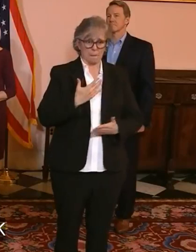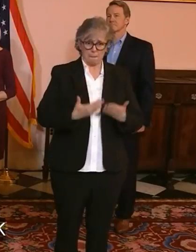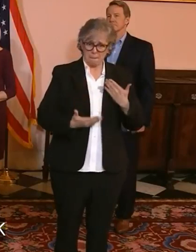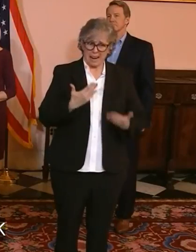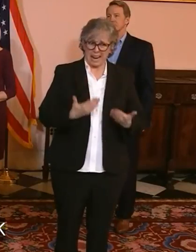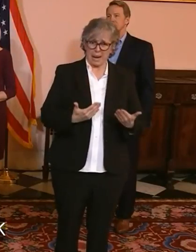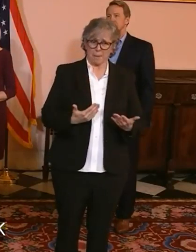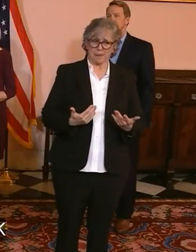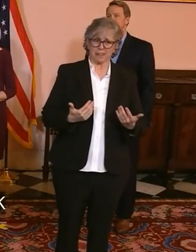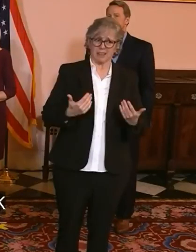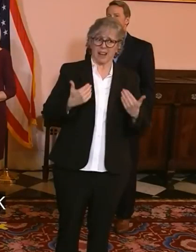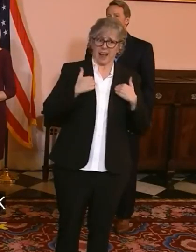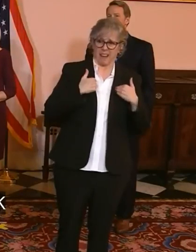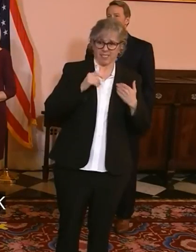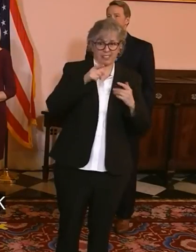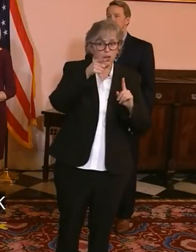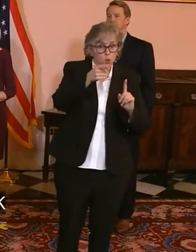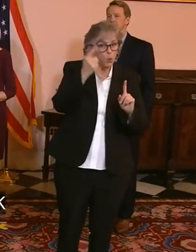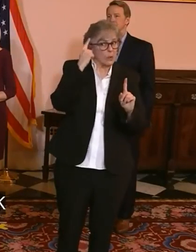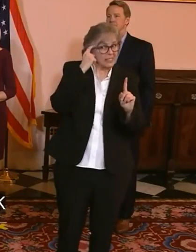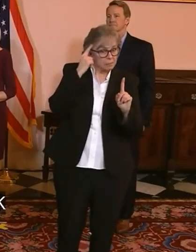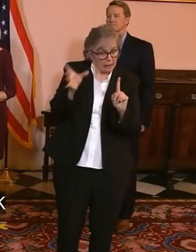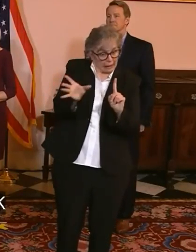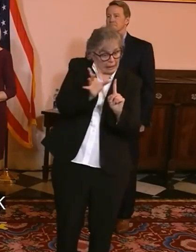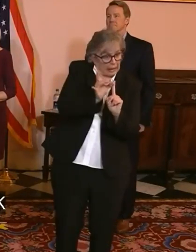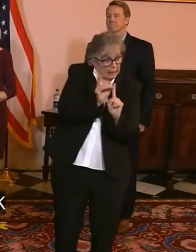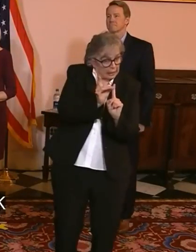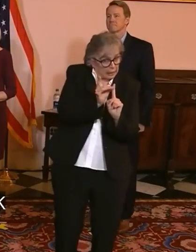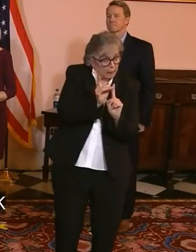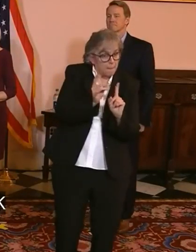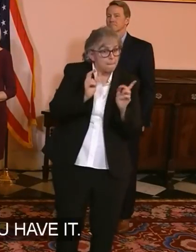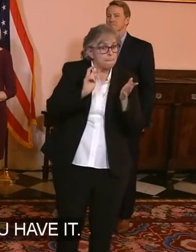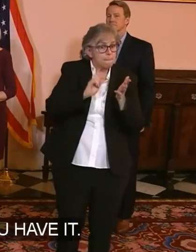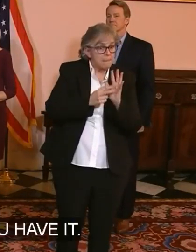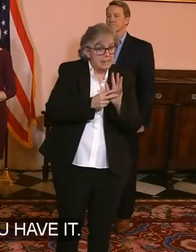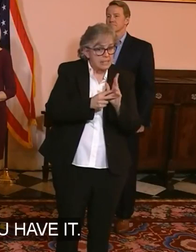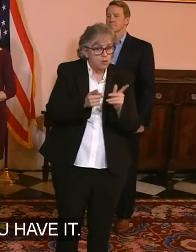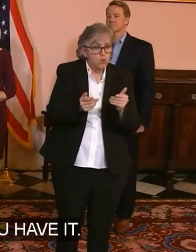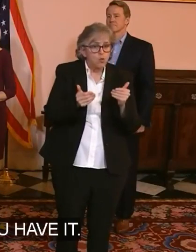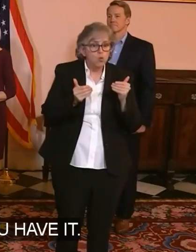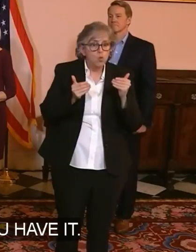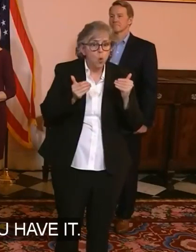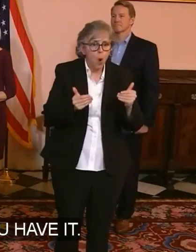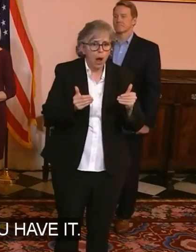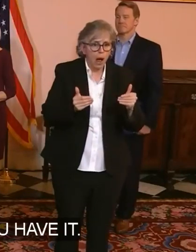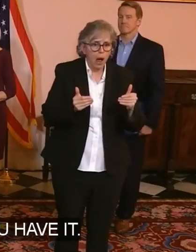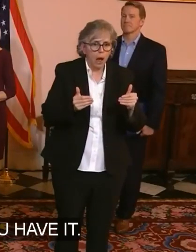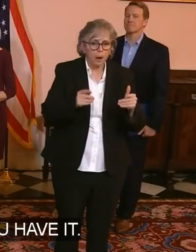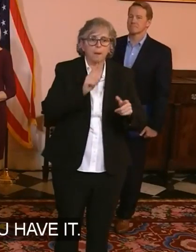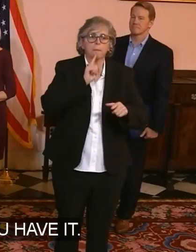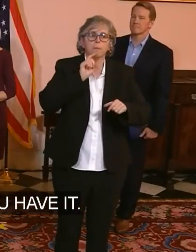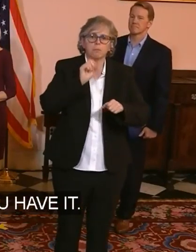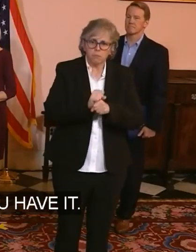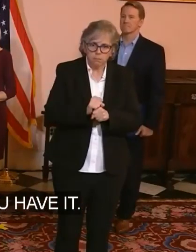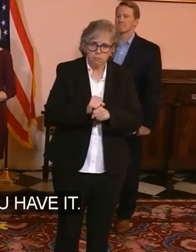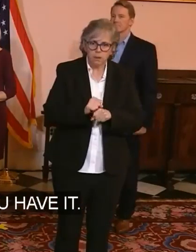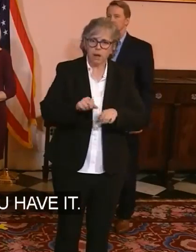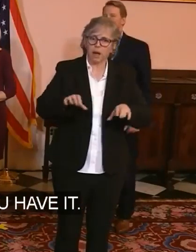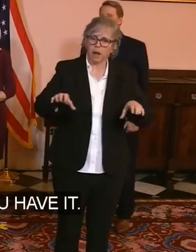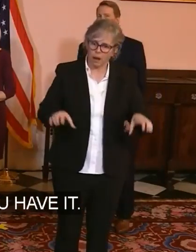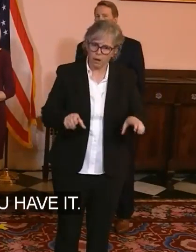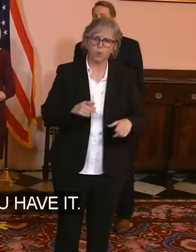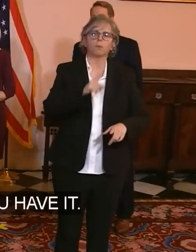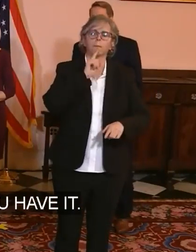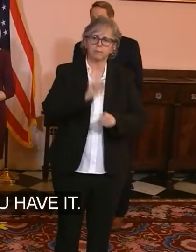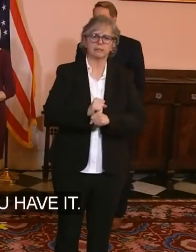you should act like you have it, which simply means that you should stay home, that